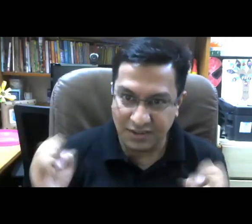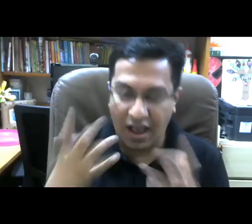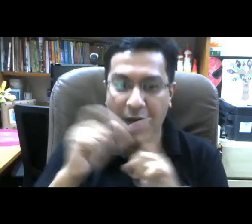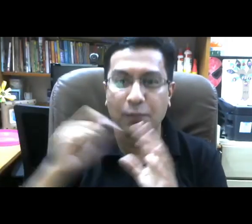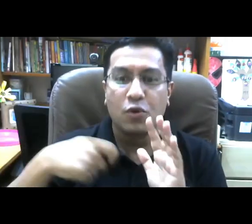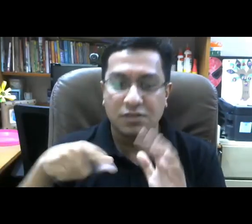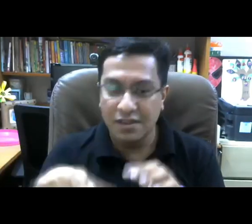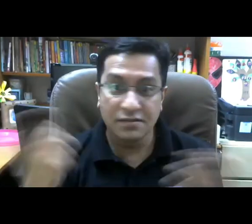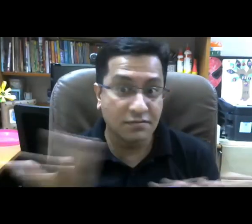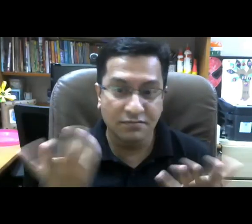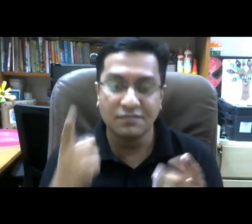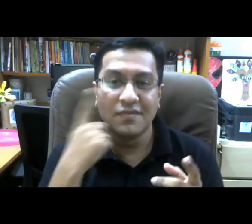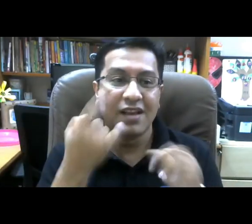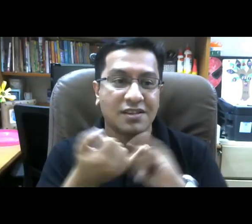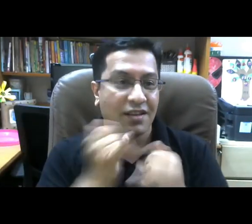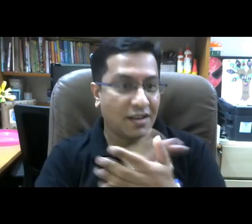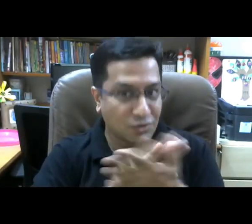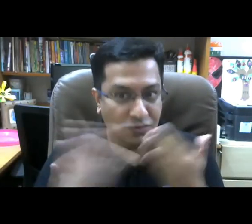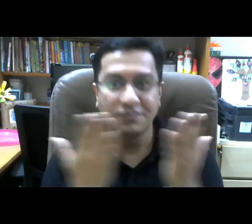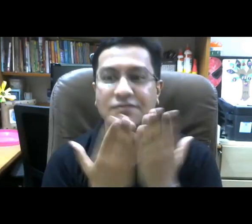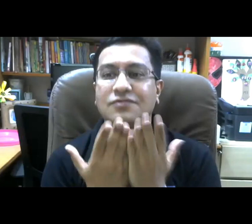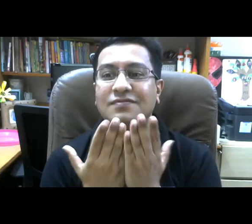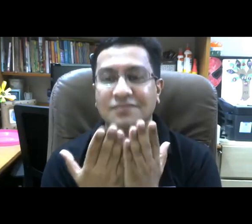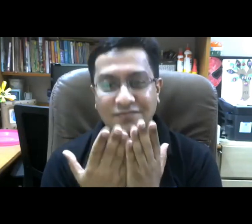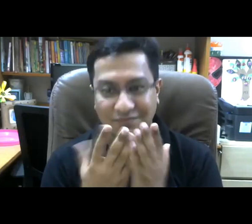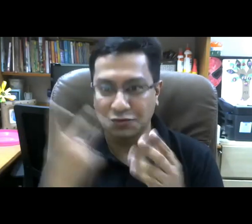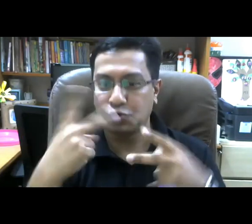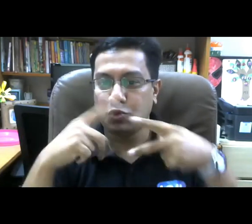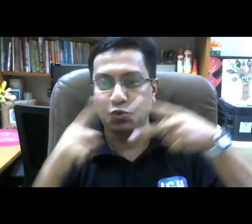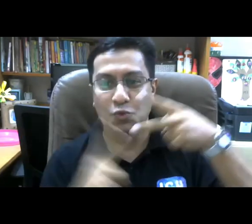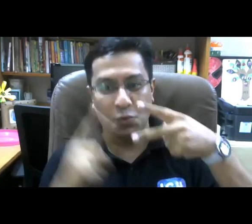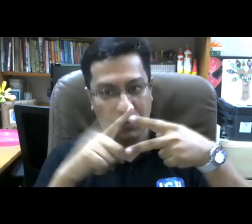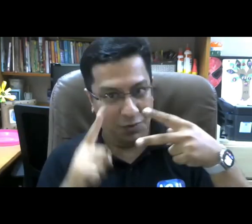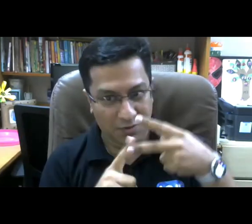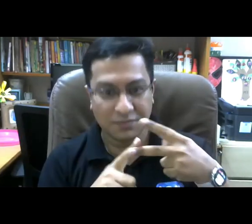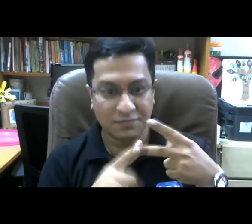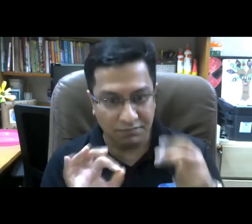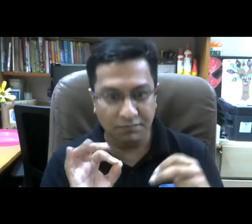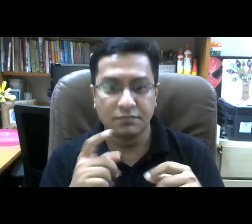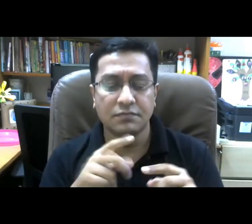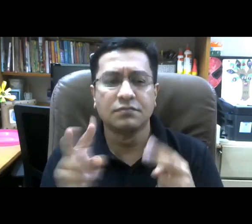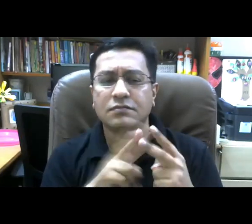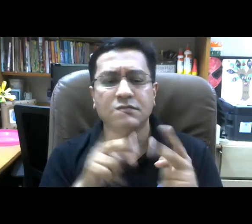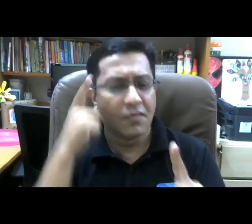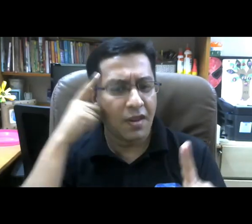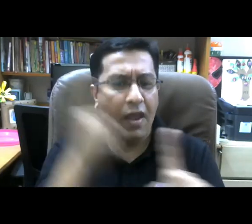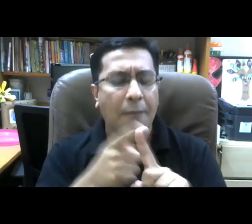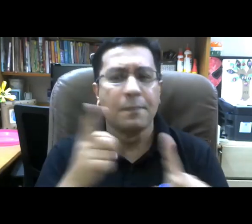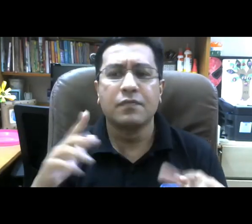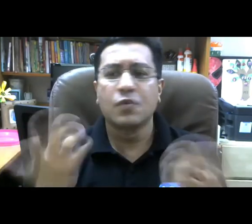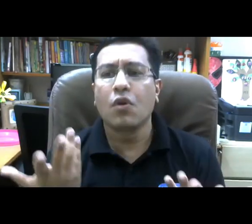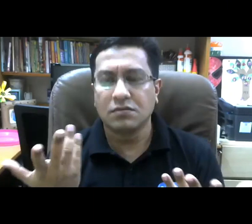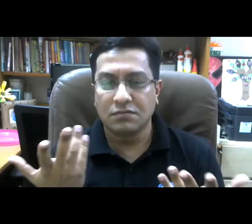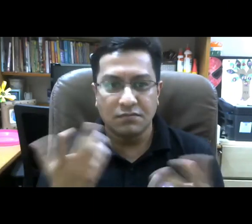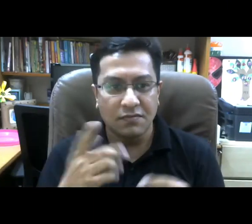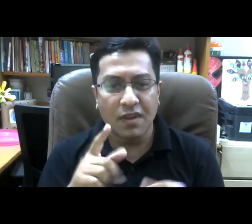is the newest one, which we just started recently. The project is called ISH Education. So these are the Siksha. These are the two projects